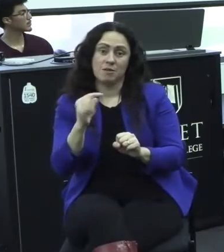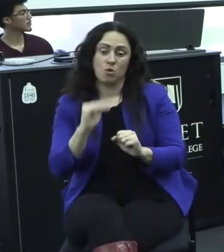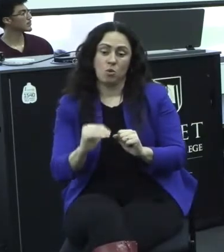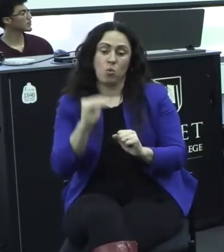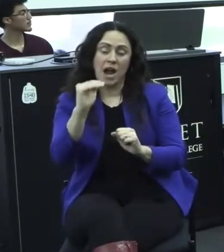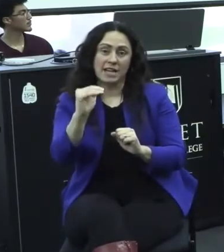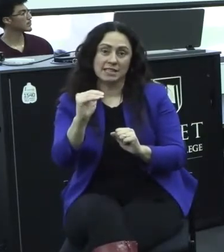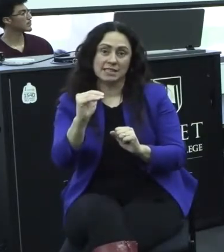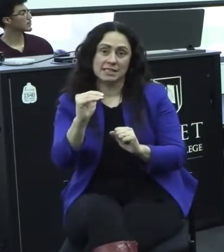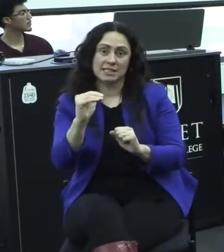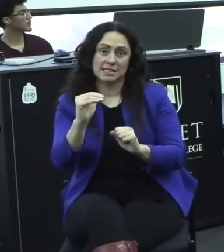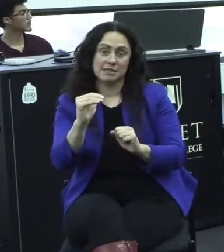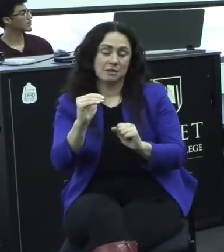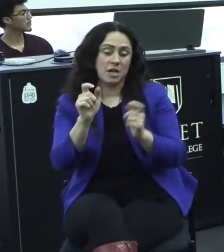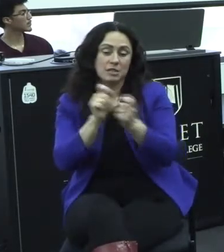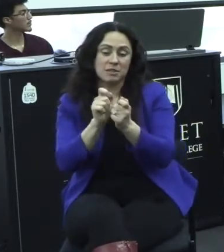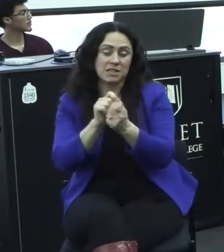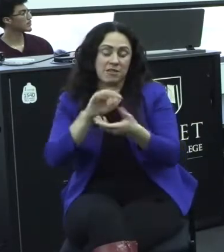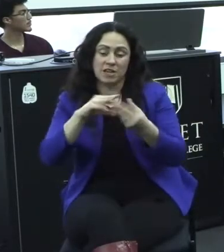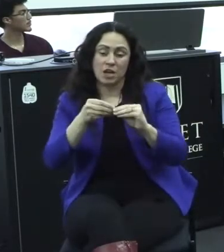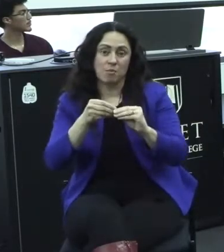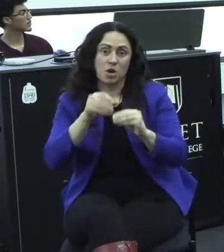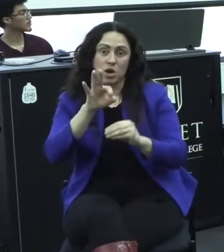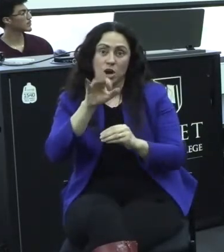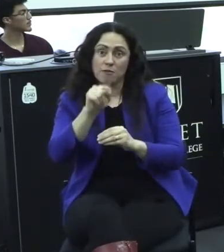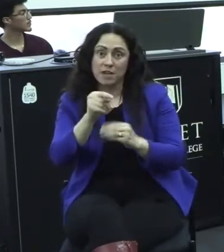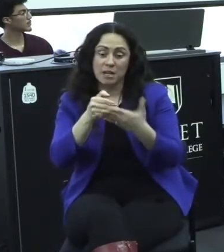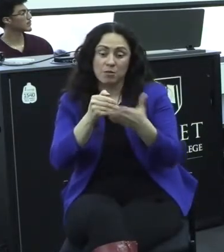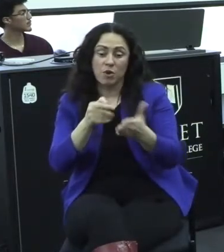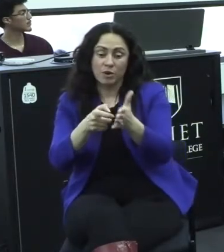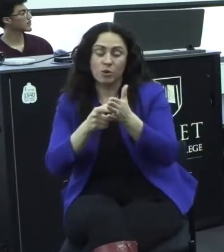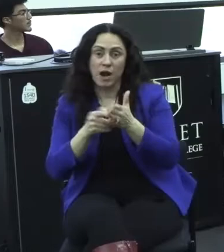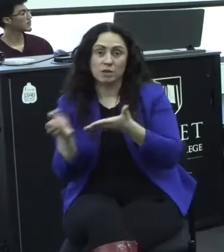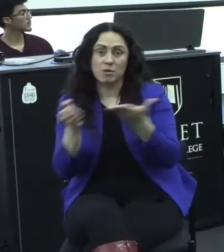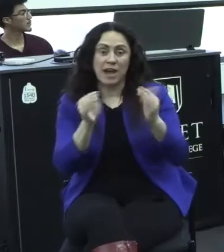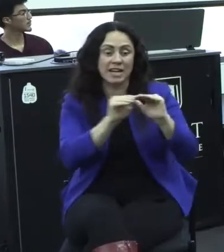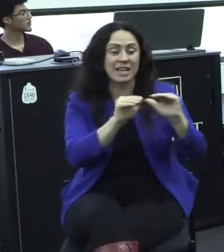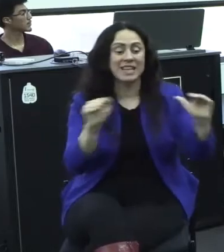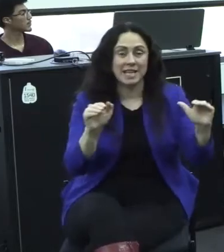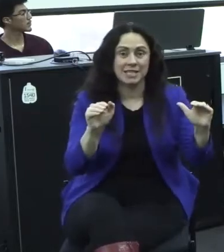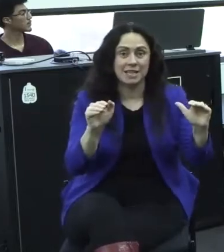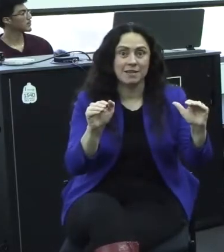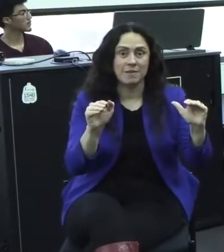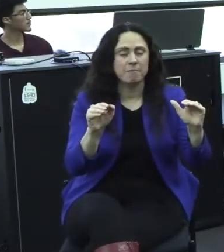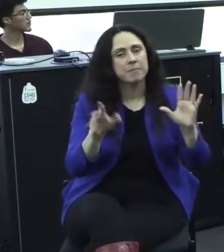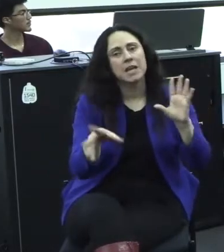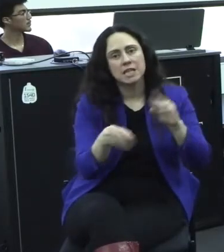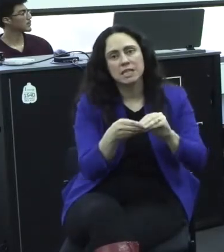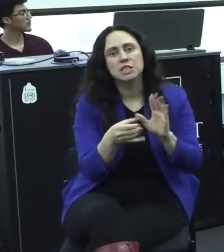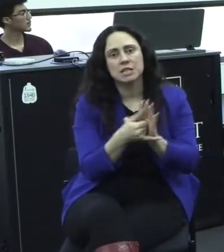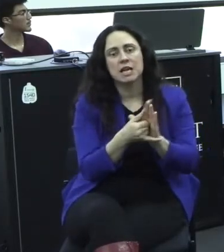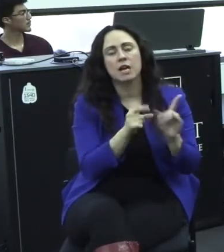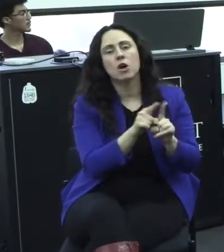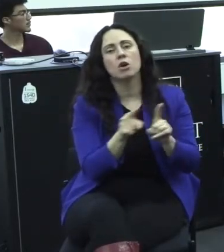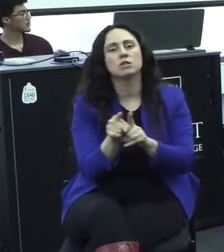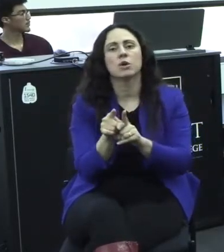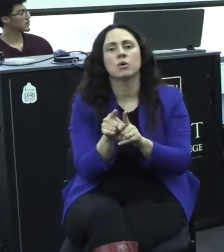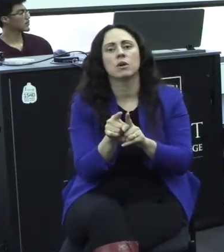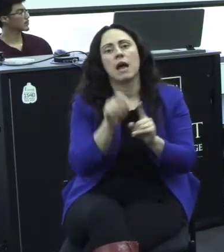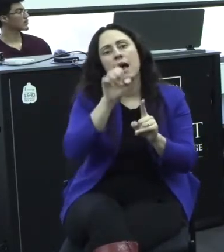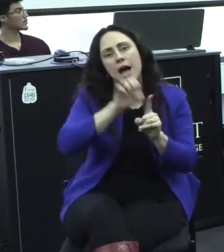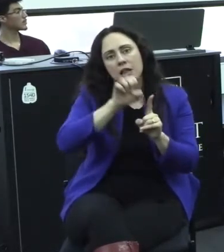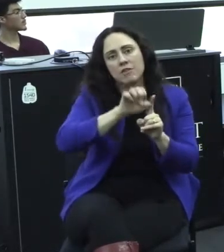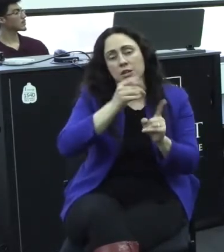many feet until you are required to provide a landing. And in addition to that, there's also